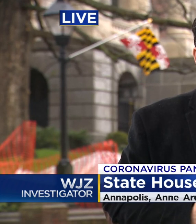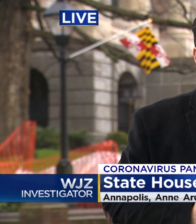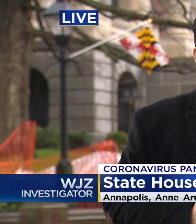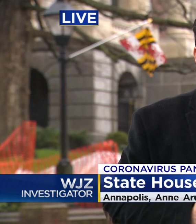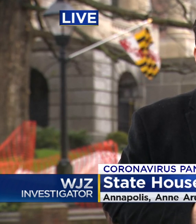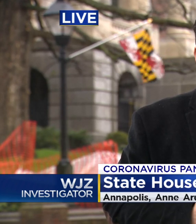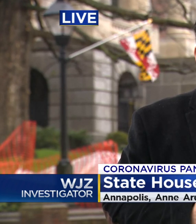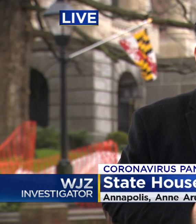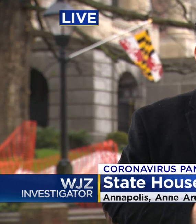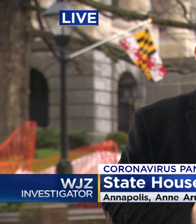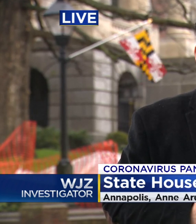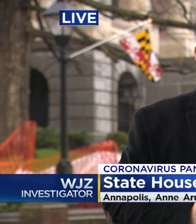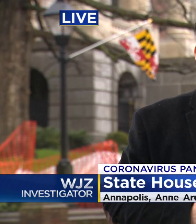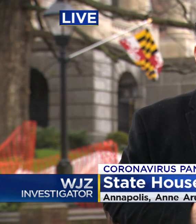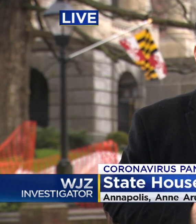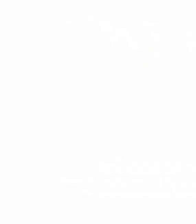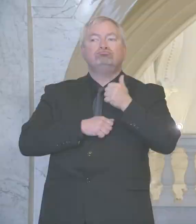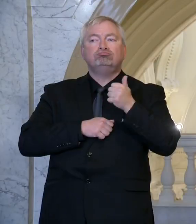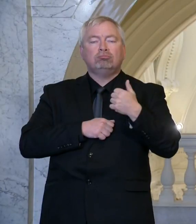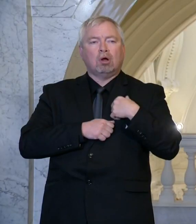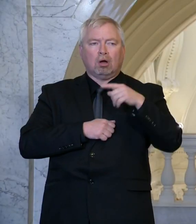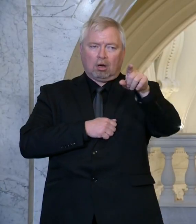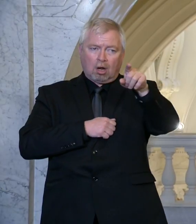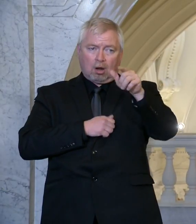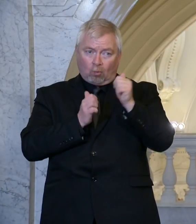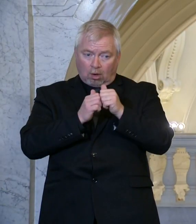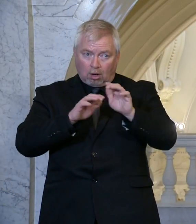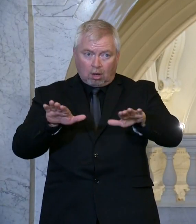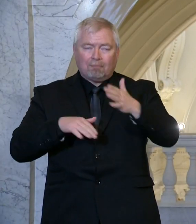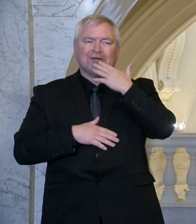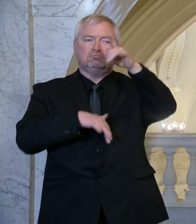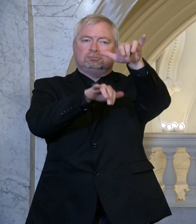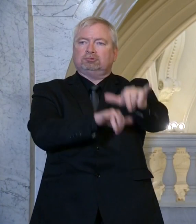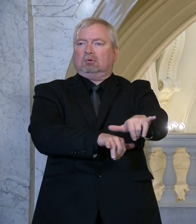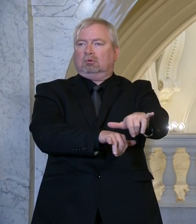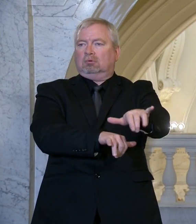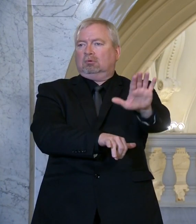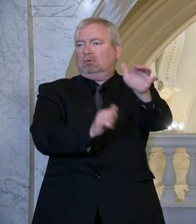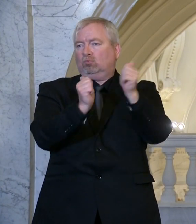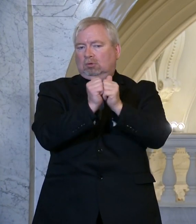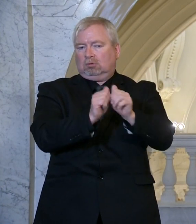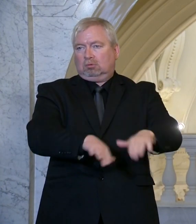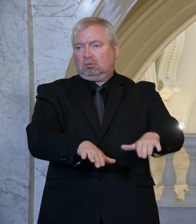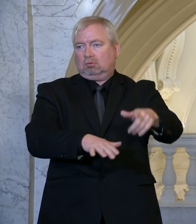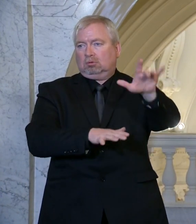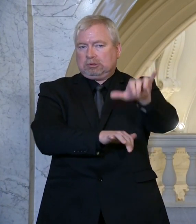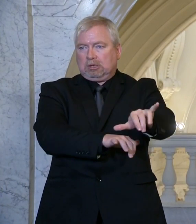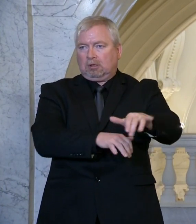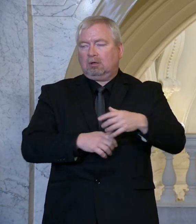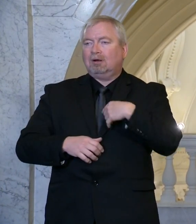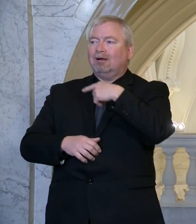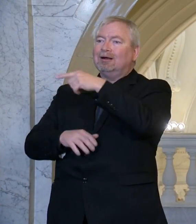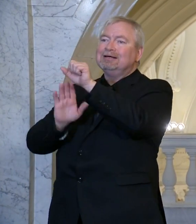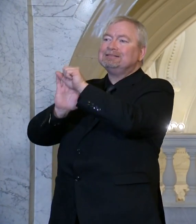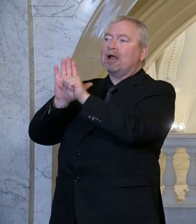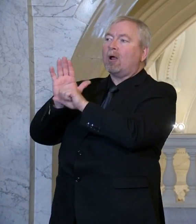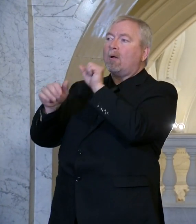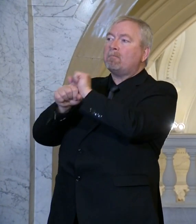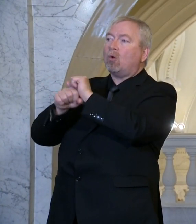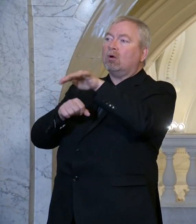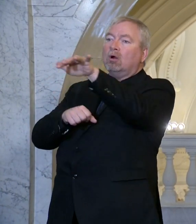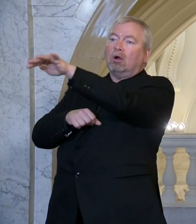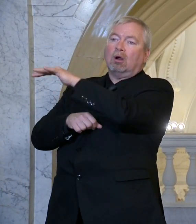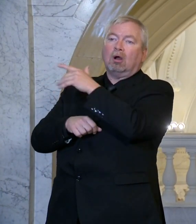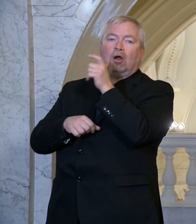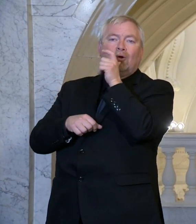workers. Here's Dr. Salmon again. For those essential personnel that are unable to provide care, we have worked diligently in the